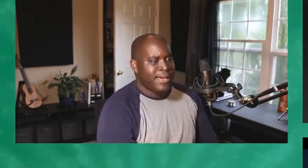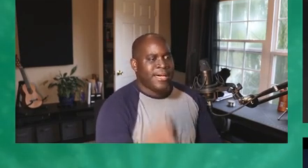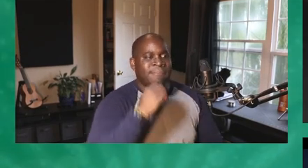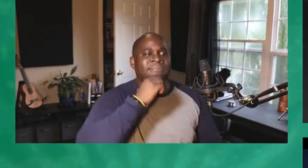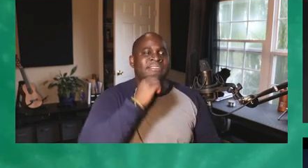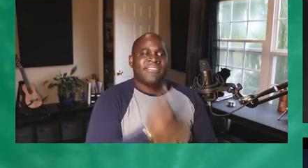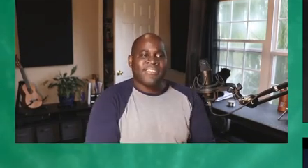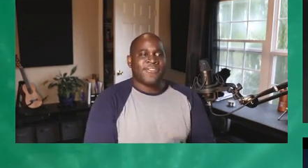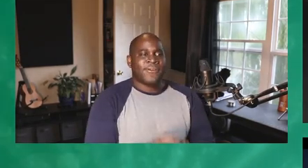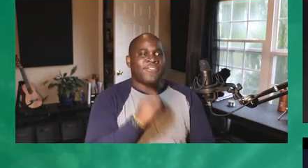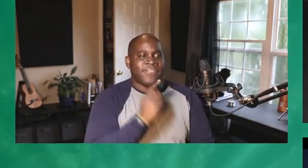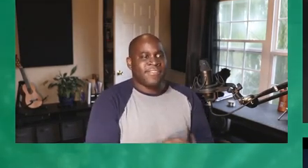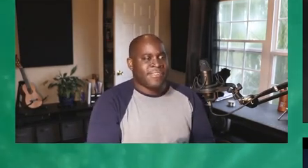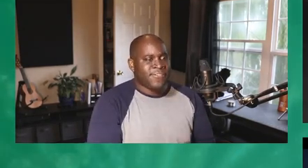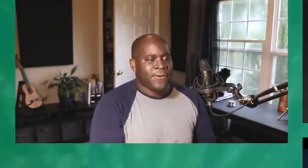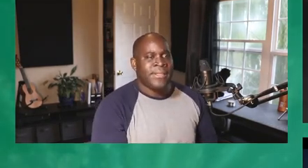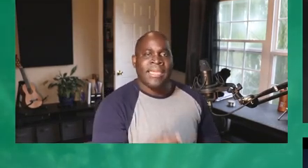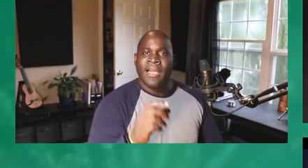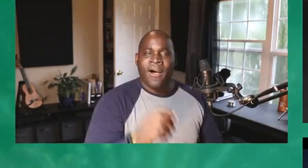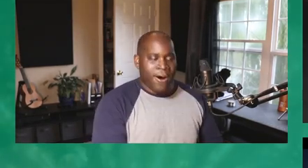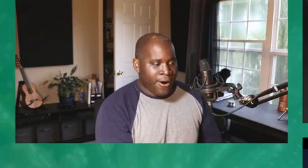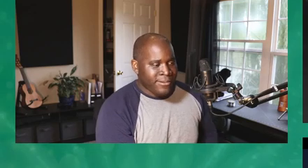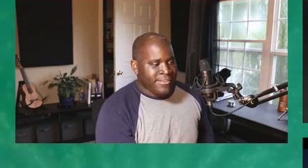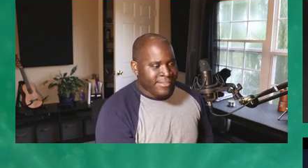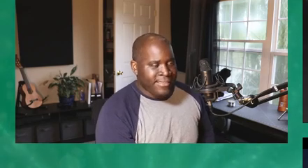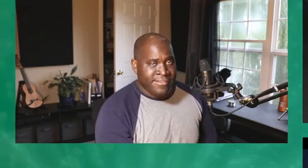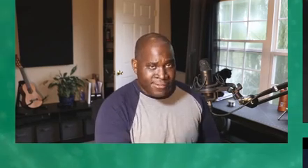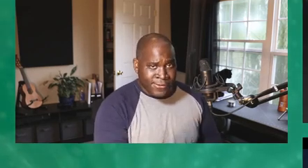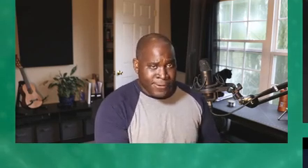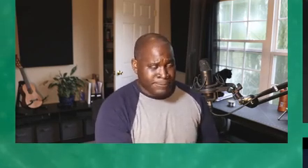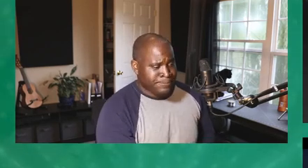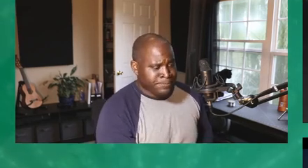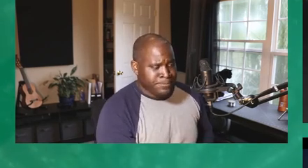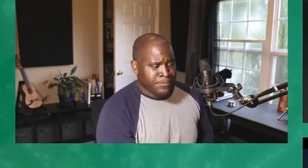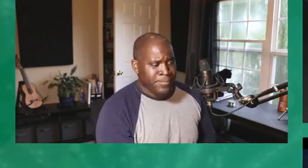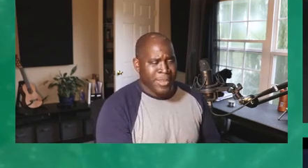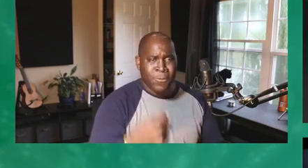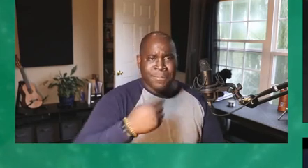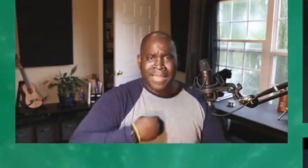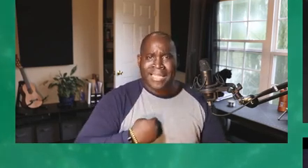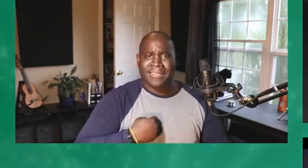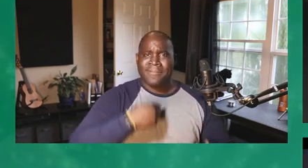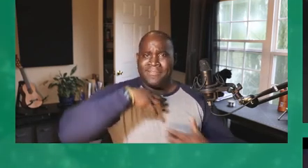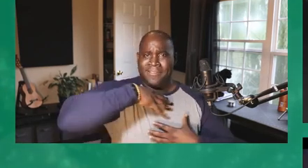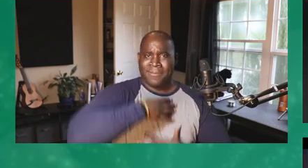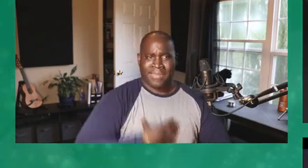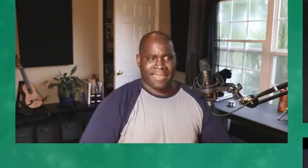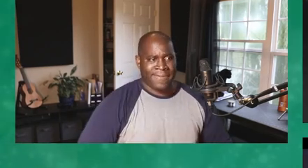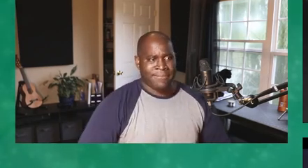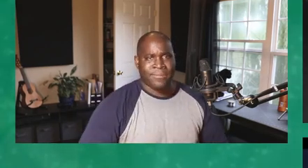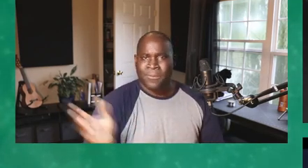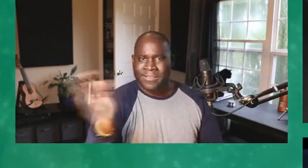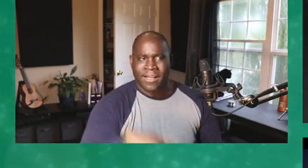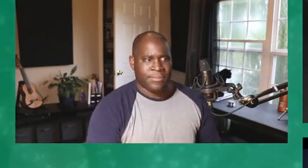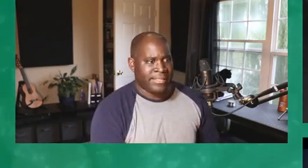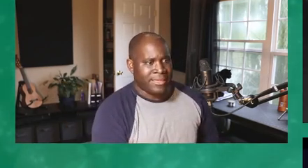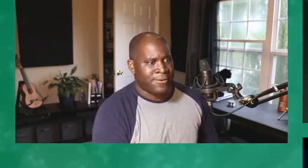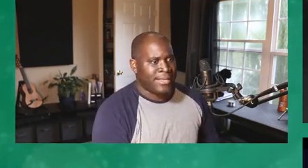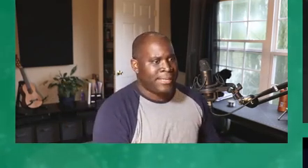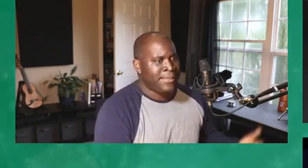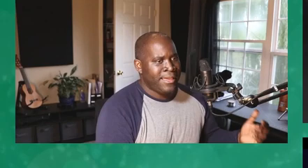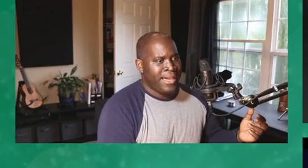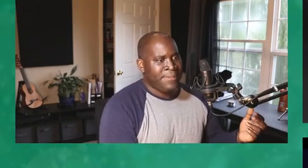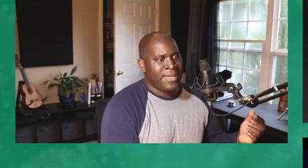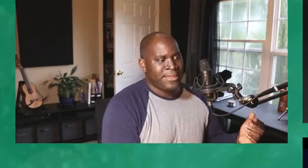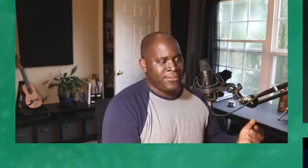strength. Sister. She says sister. Hard to see sister with black gloves on black fabric, but we talked about that